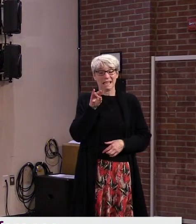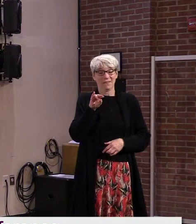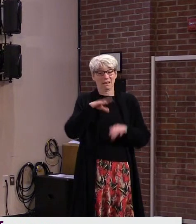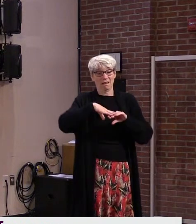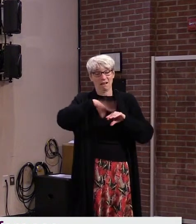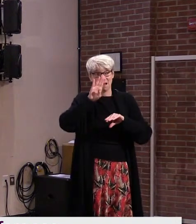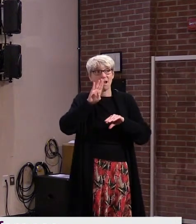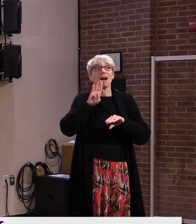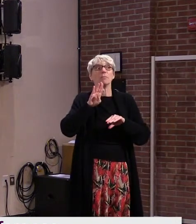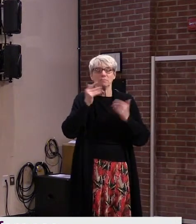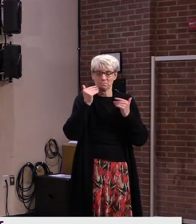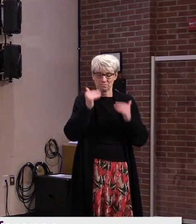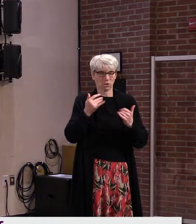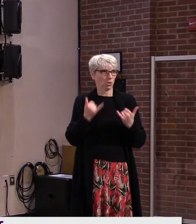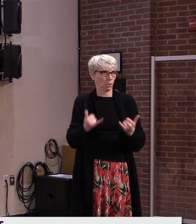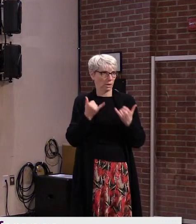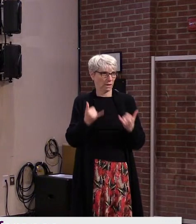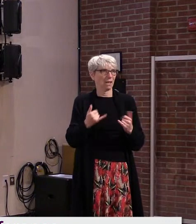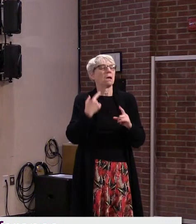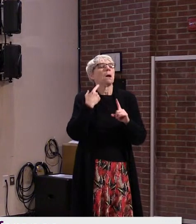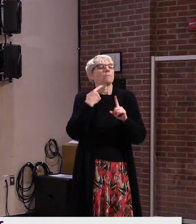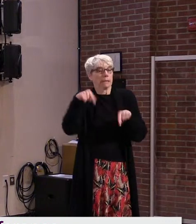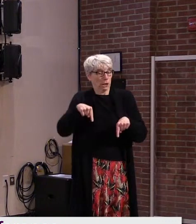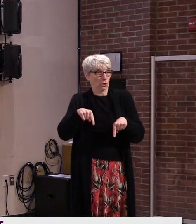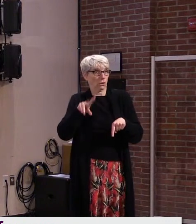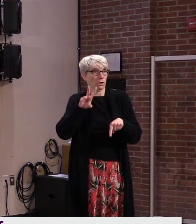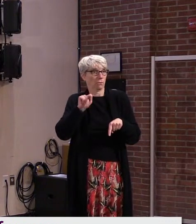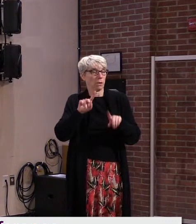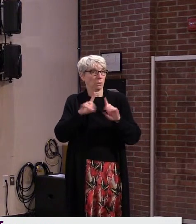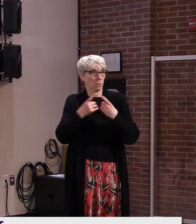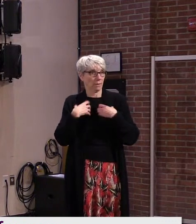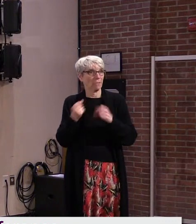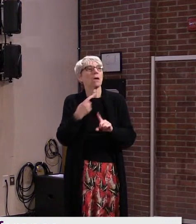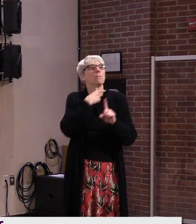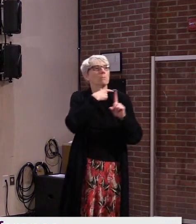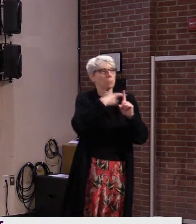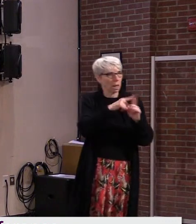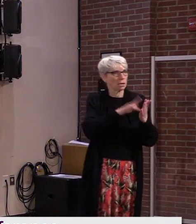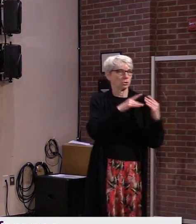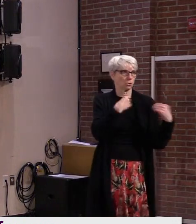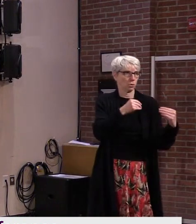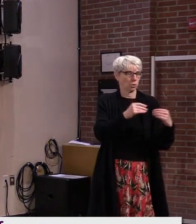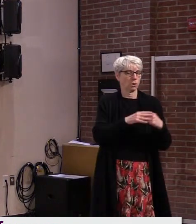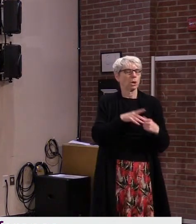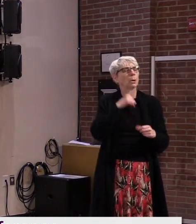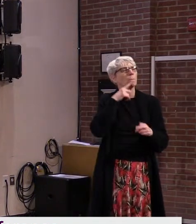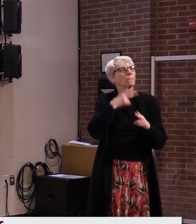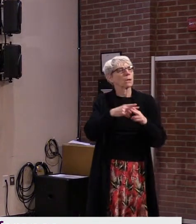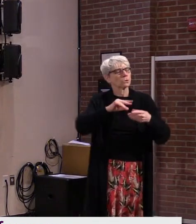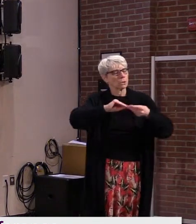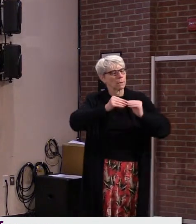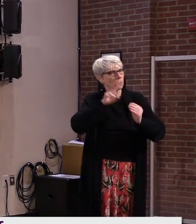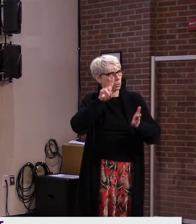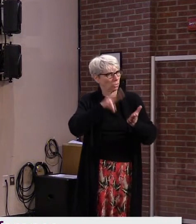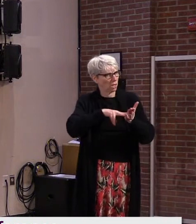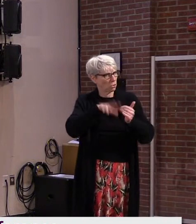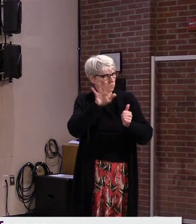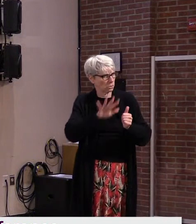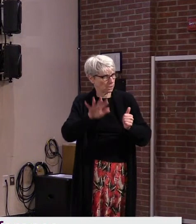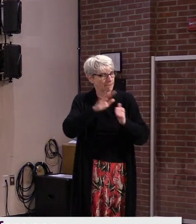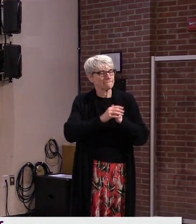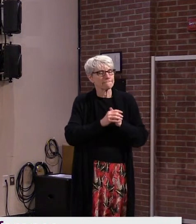in the state, plus the pharmacies. So there's plenty of opportunity. You brought up the 2,000. You know, as